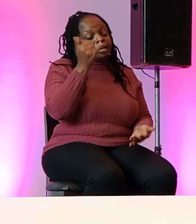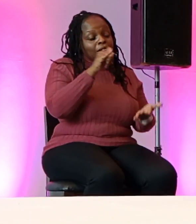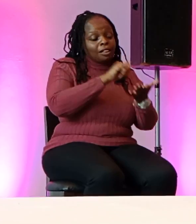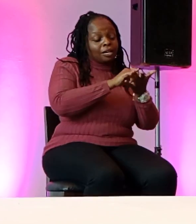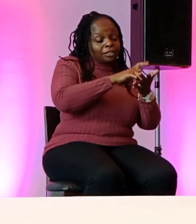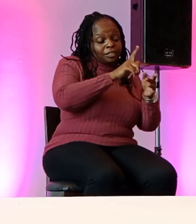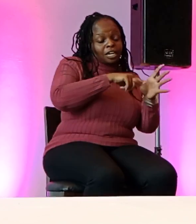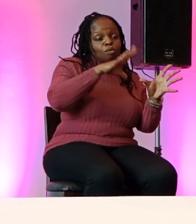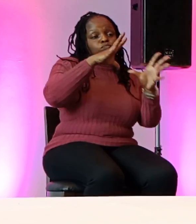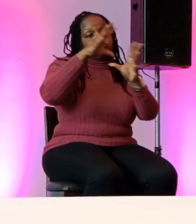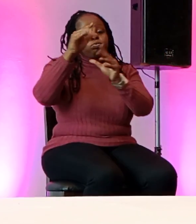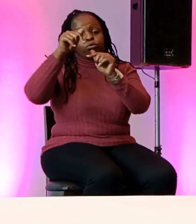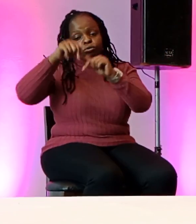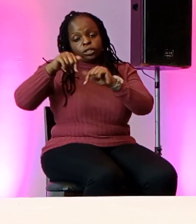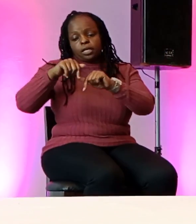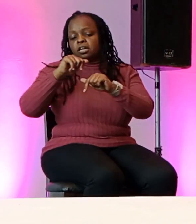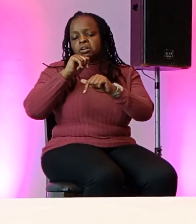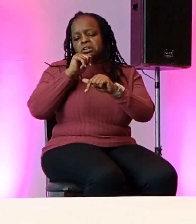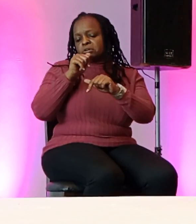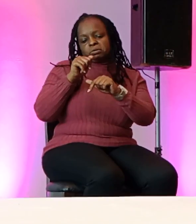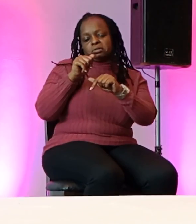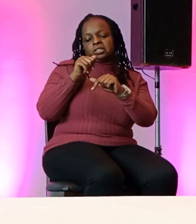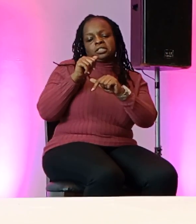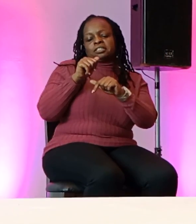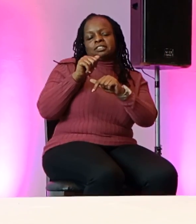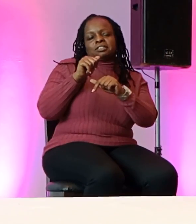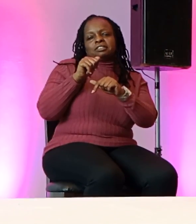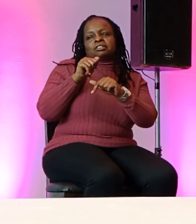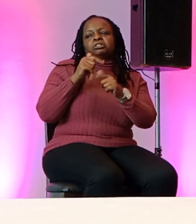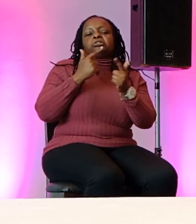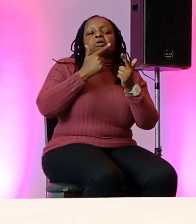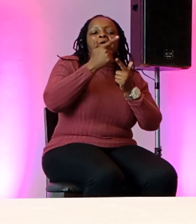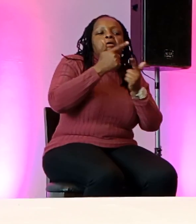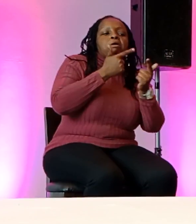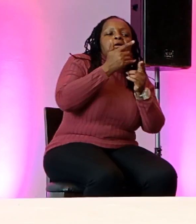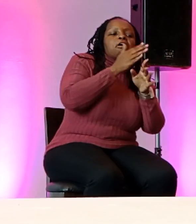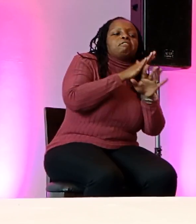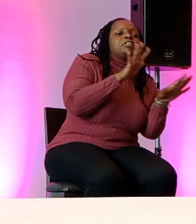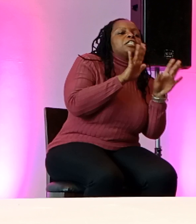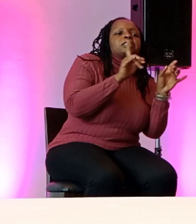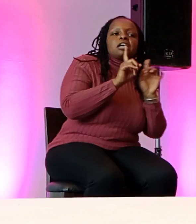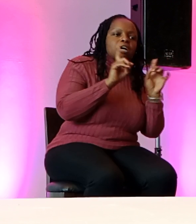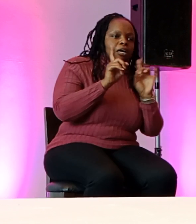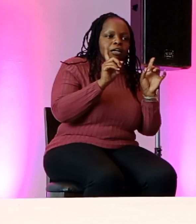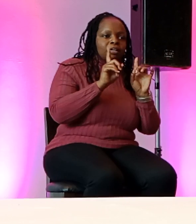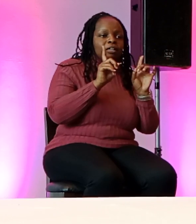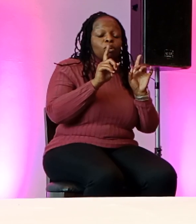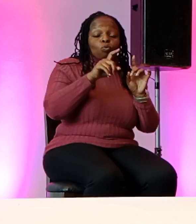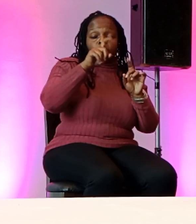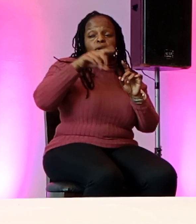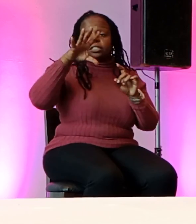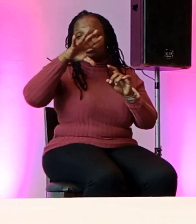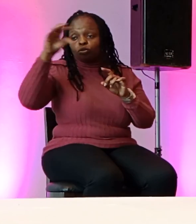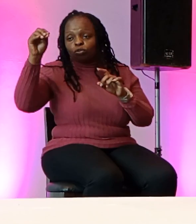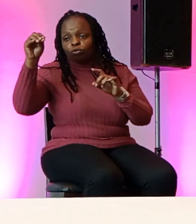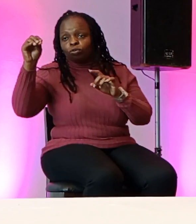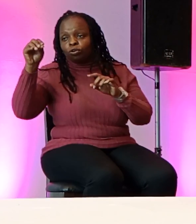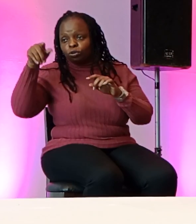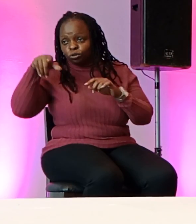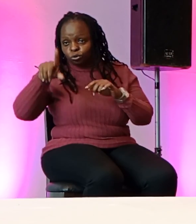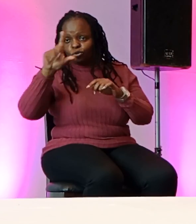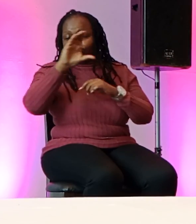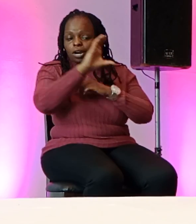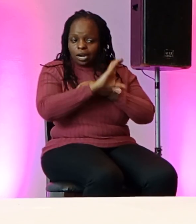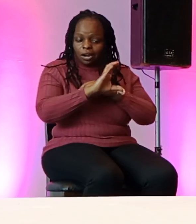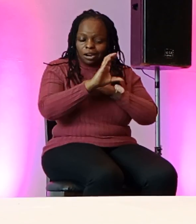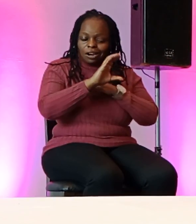leave today, let it not just be another talk show. Let us go to our